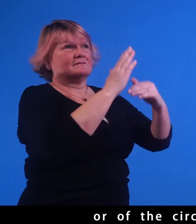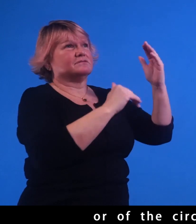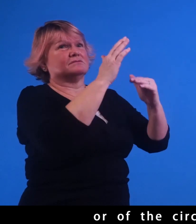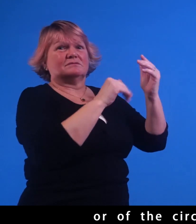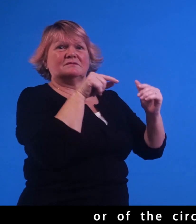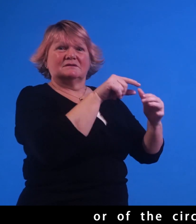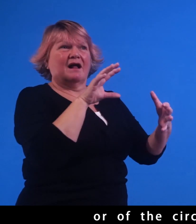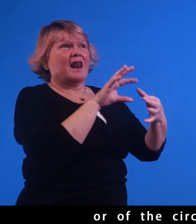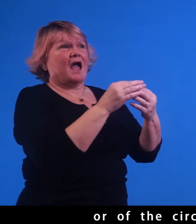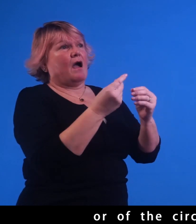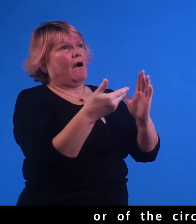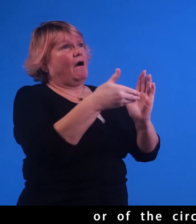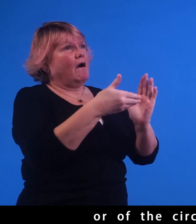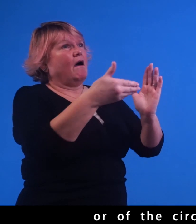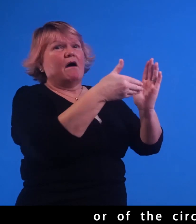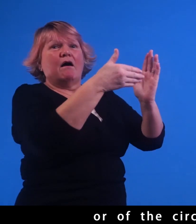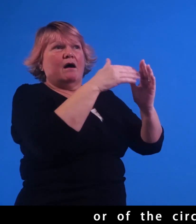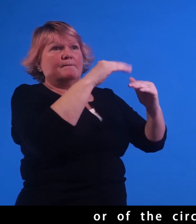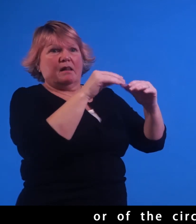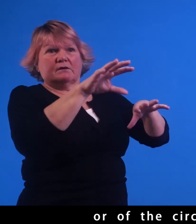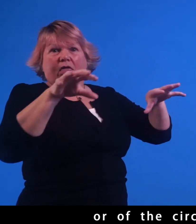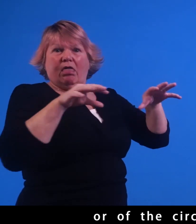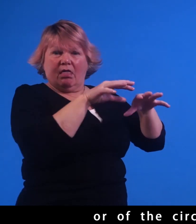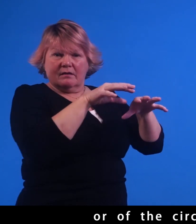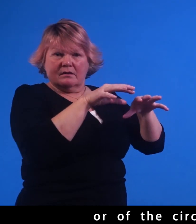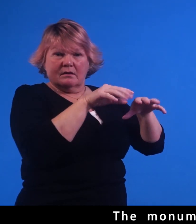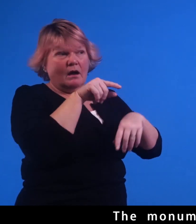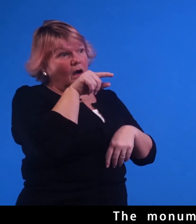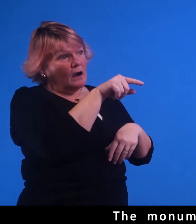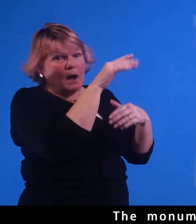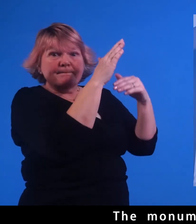that led to its construction and subsequent additions.